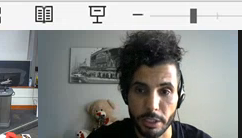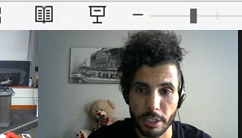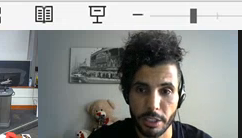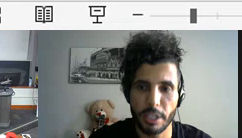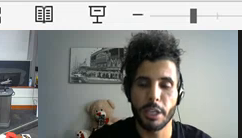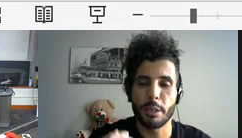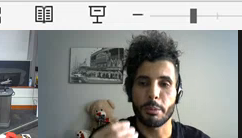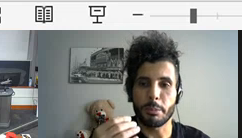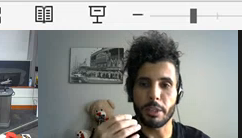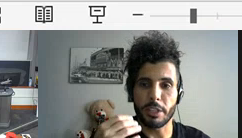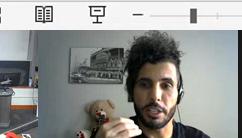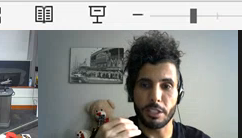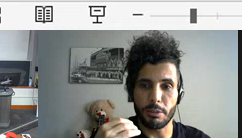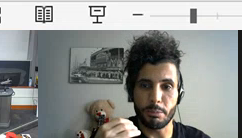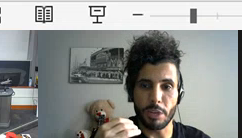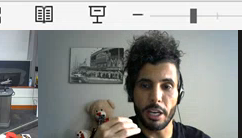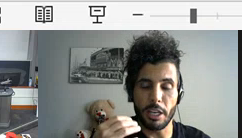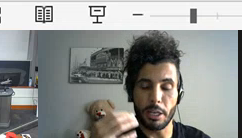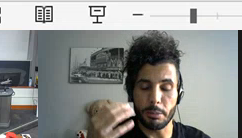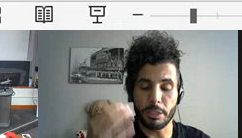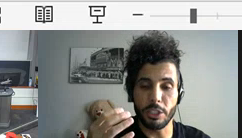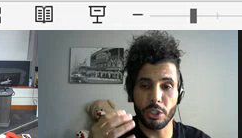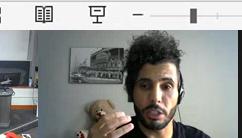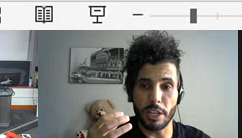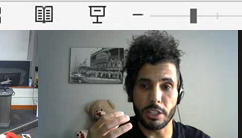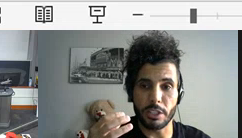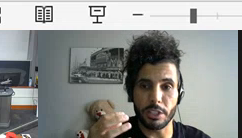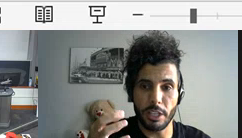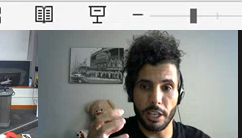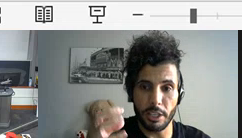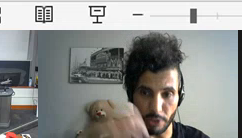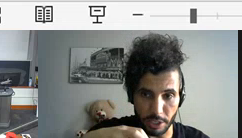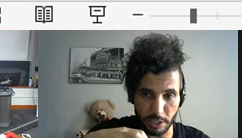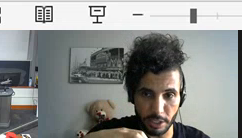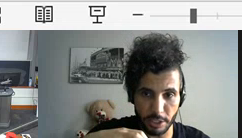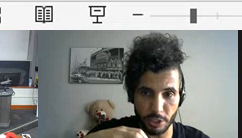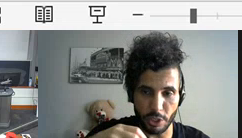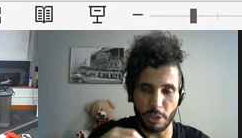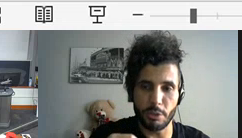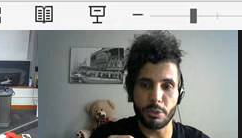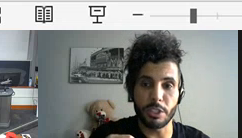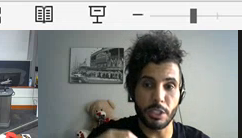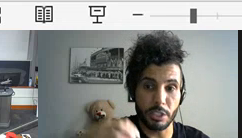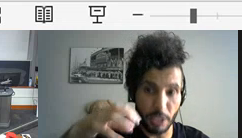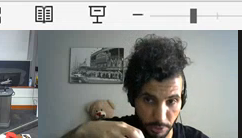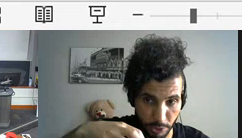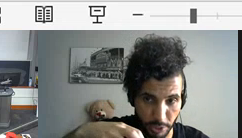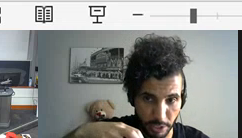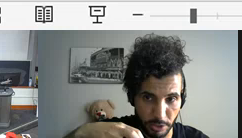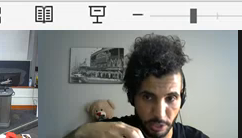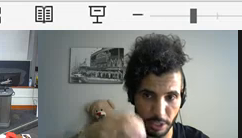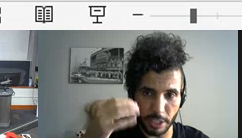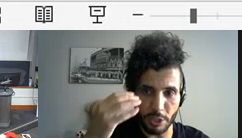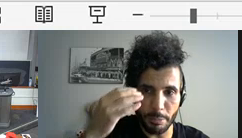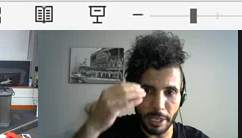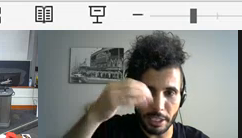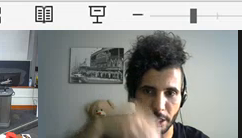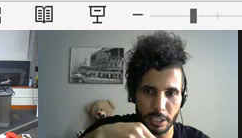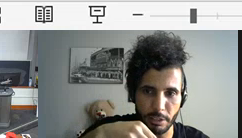movement. But in the case of conditional clauses, there's head thrust. So for instance, if it rains and I drop my head kind of